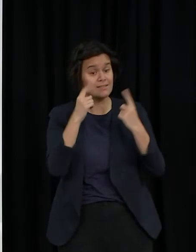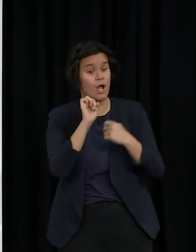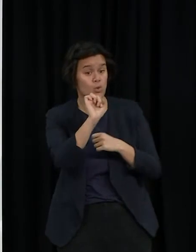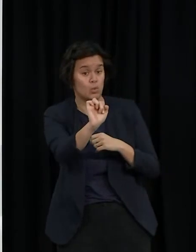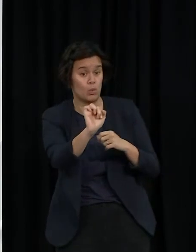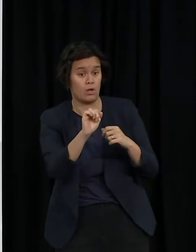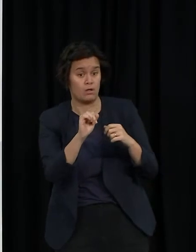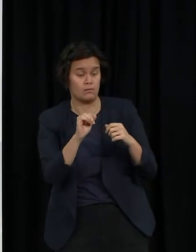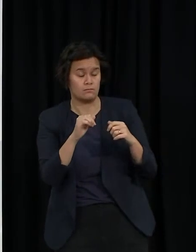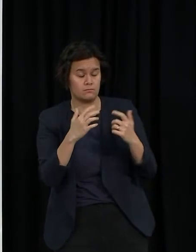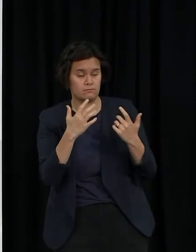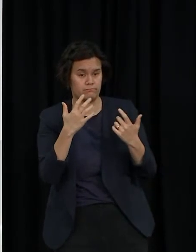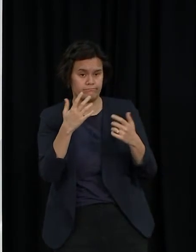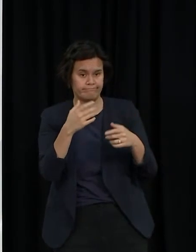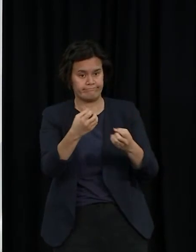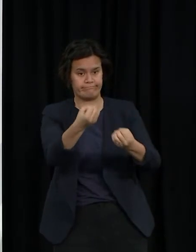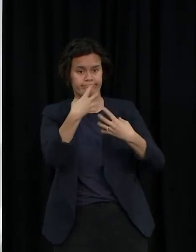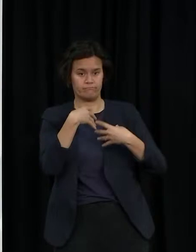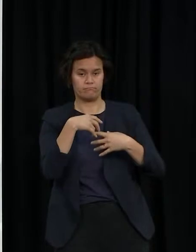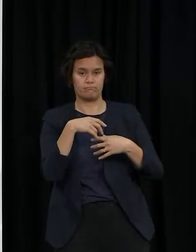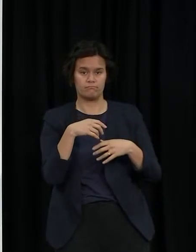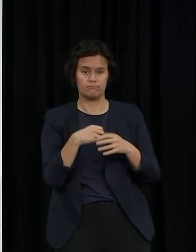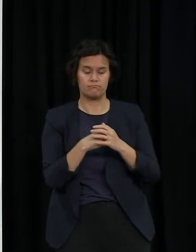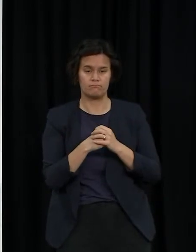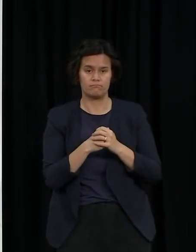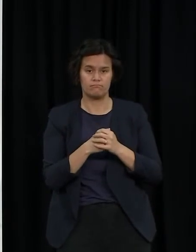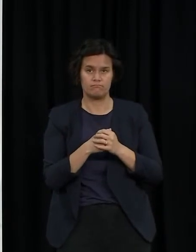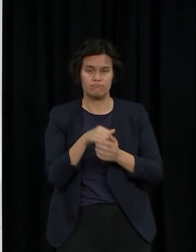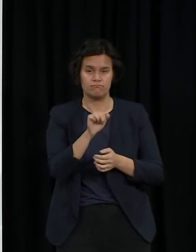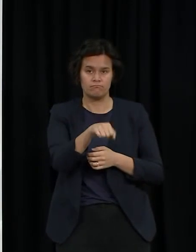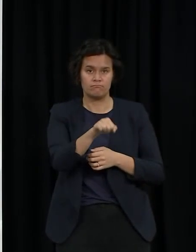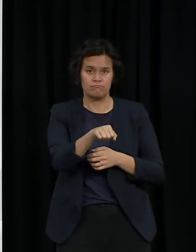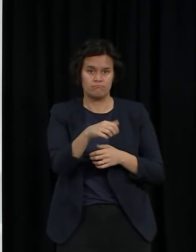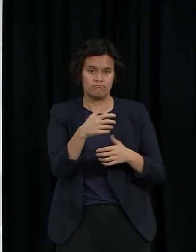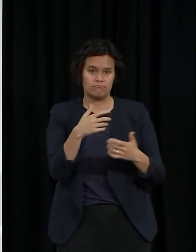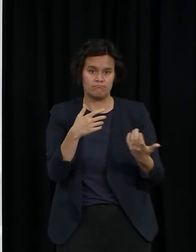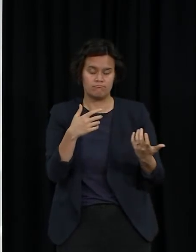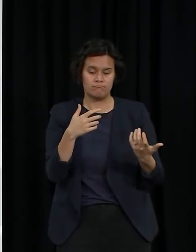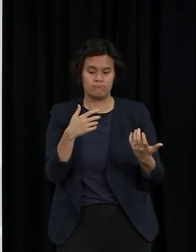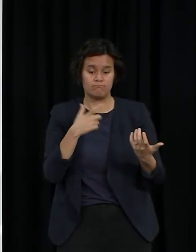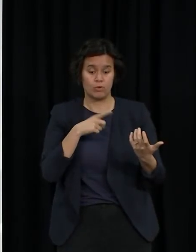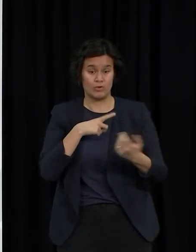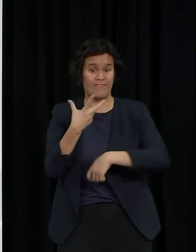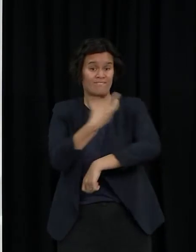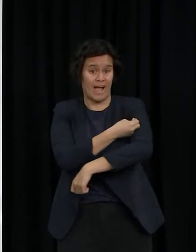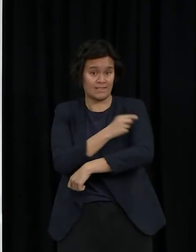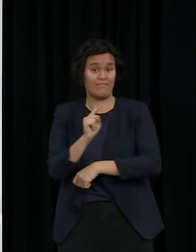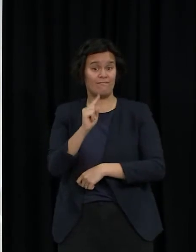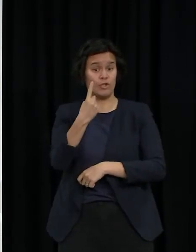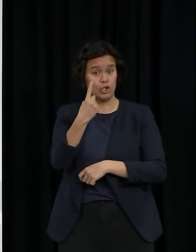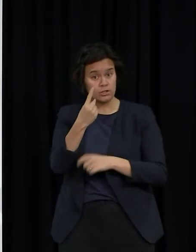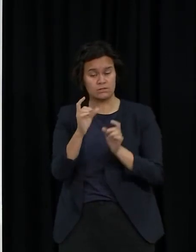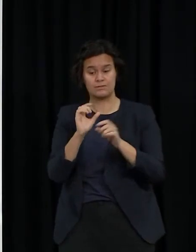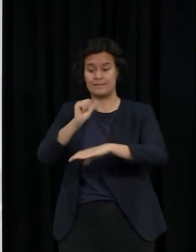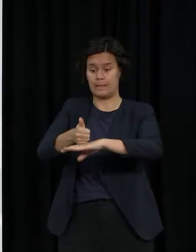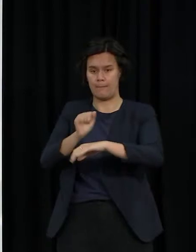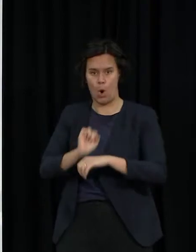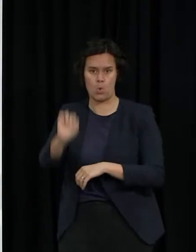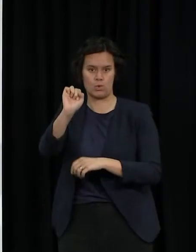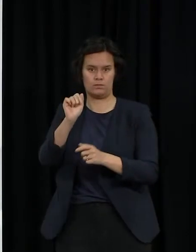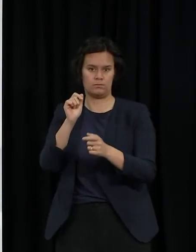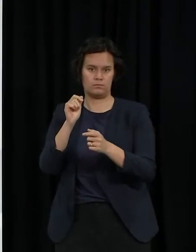the early days as vaccine supply ramped up, we began to bring pharmacies and GPs on more. The initial focus was